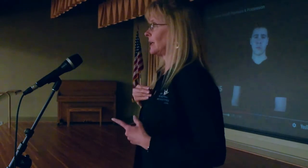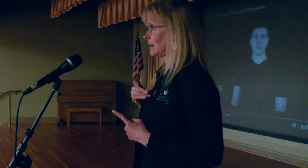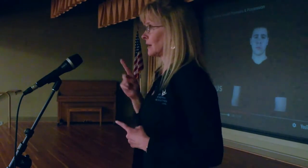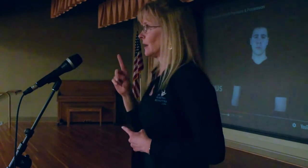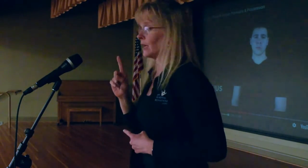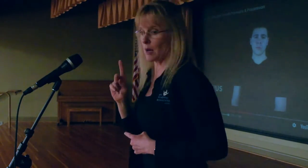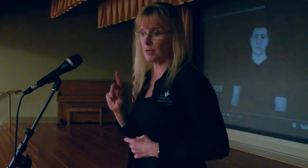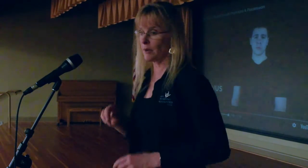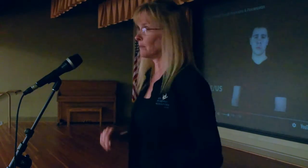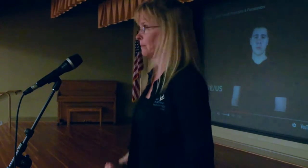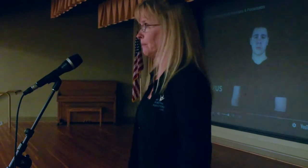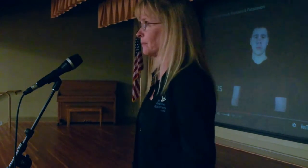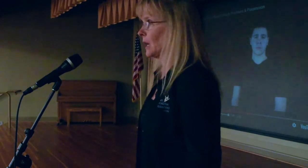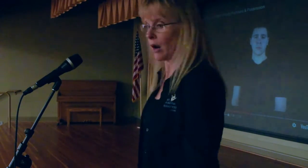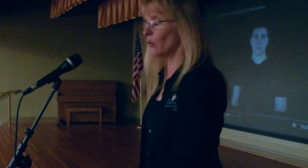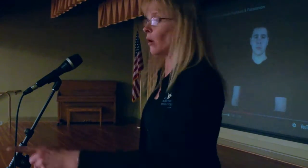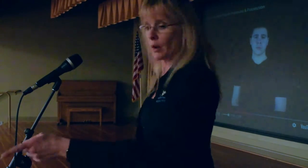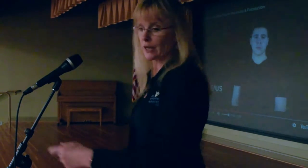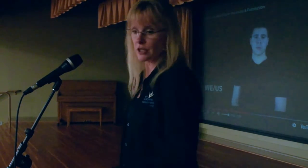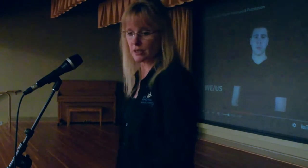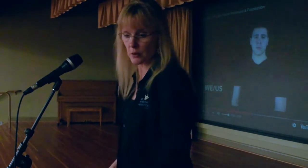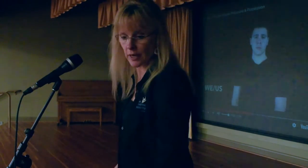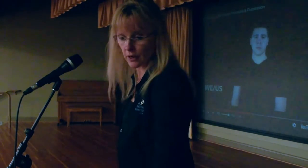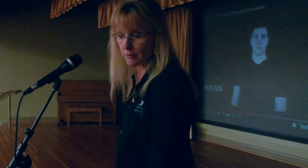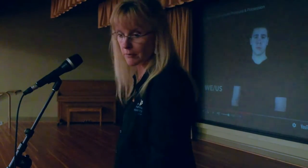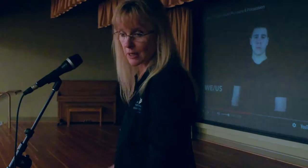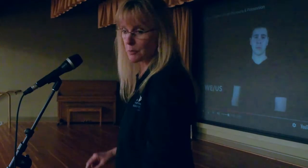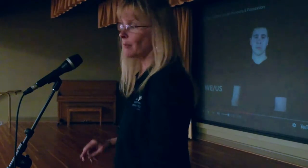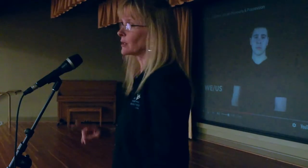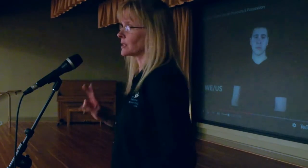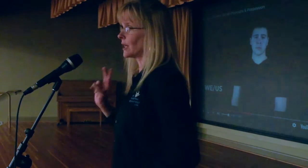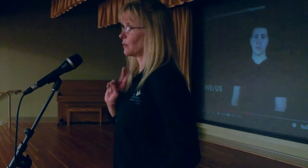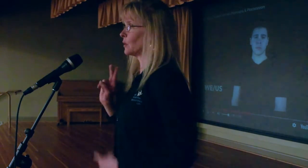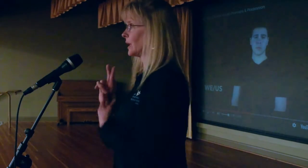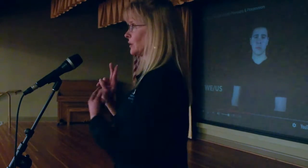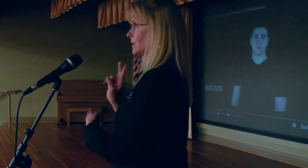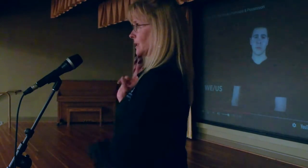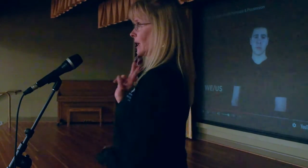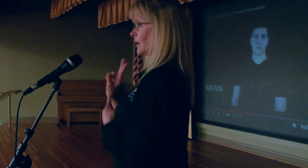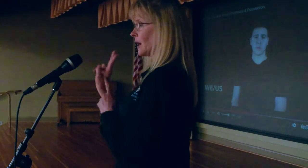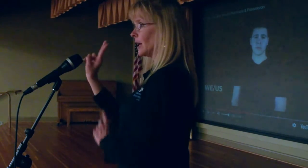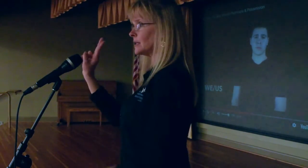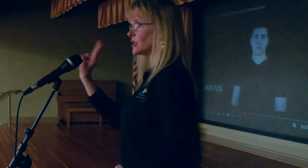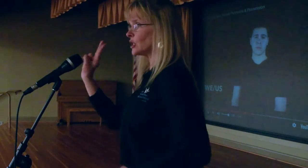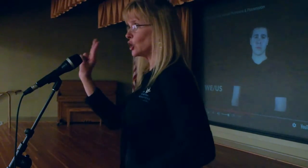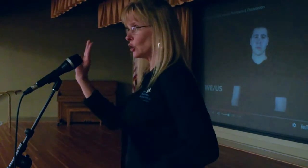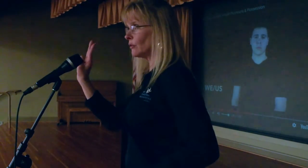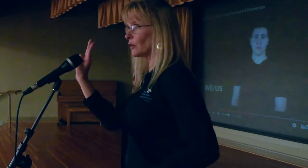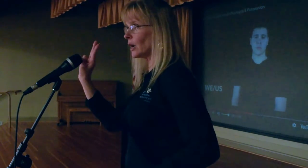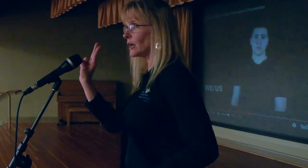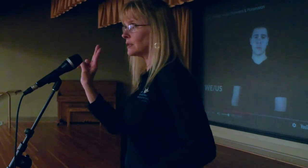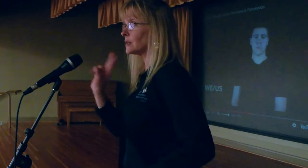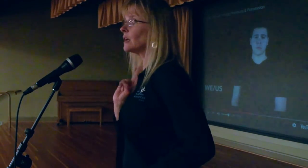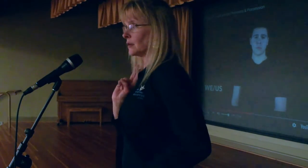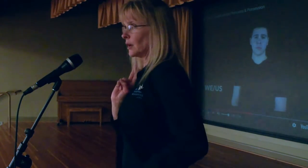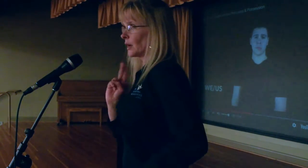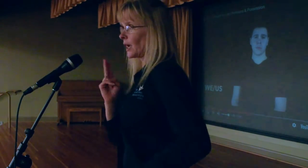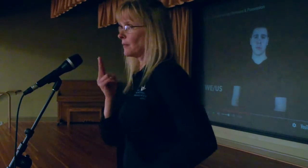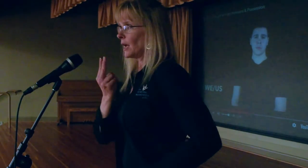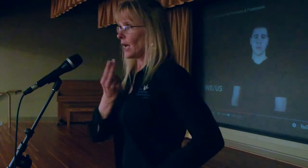Yep, coming up. Oh, actually, it's right here. He's probably going to sign it. We'll go ahead and do this now. Us is the U for us. Okay,